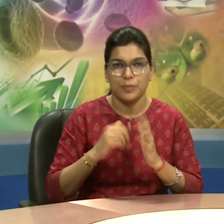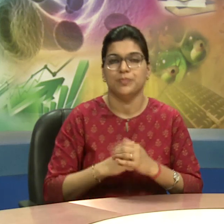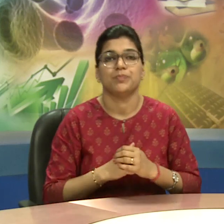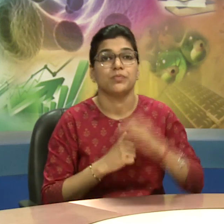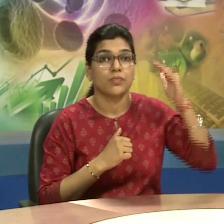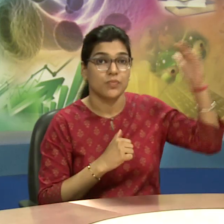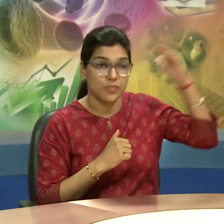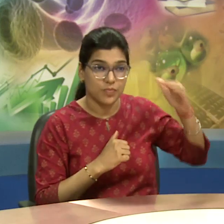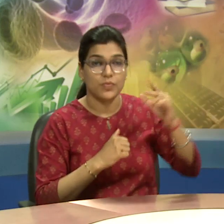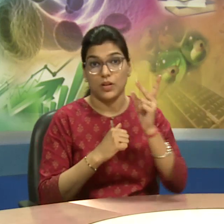Second,